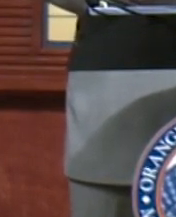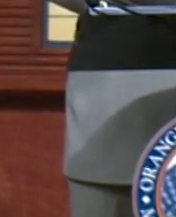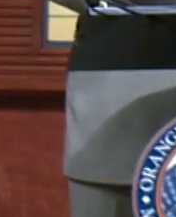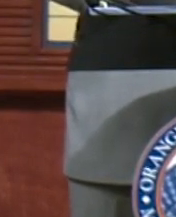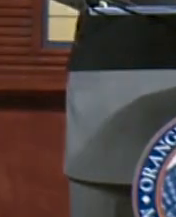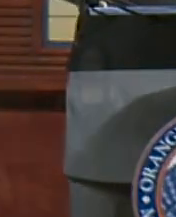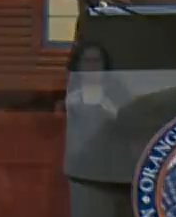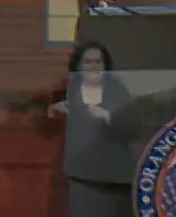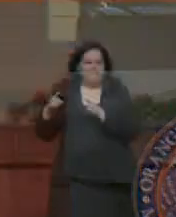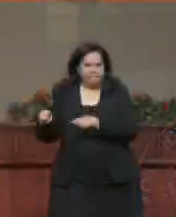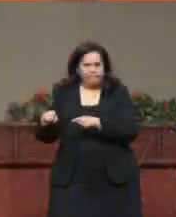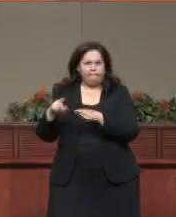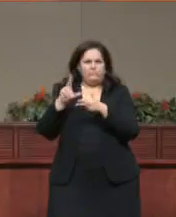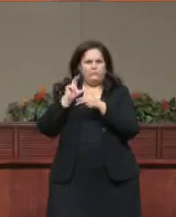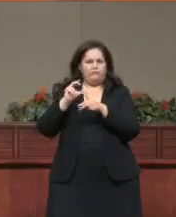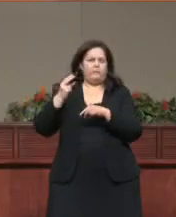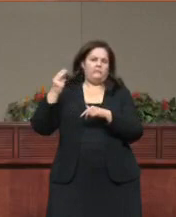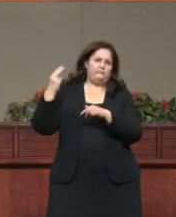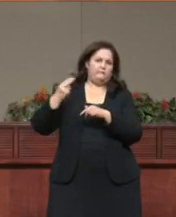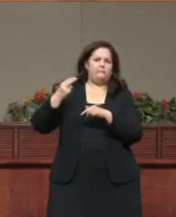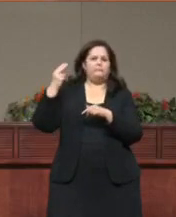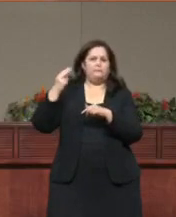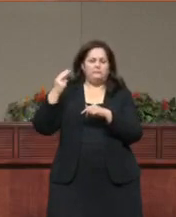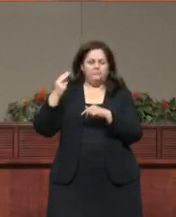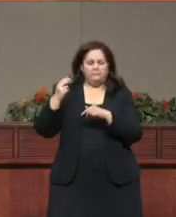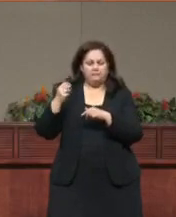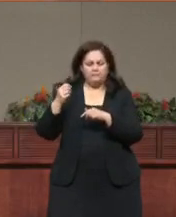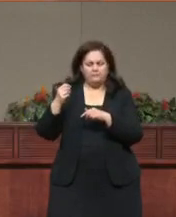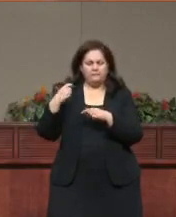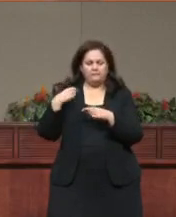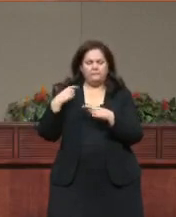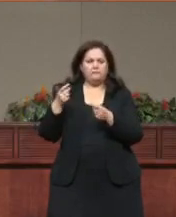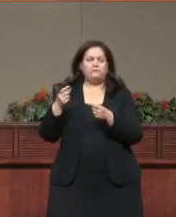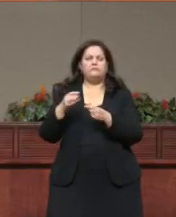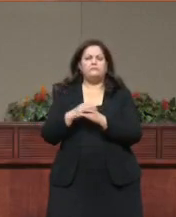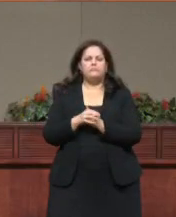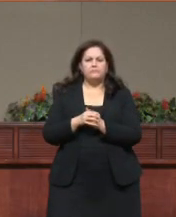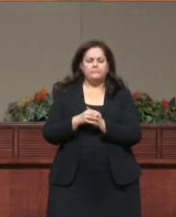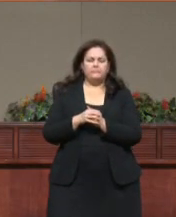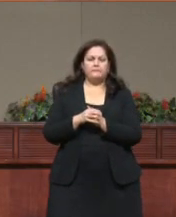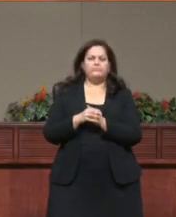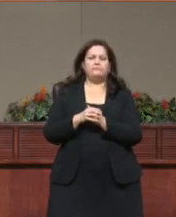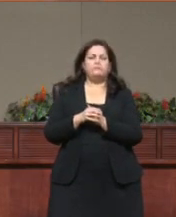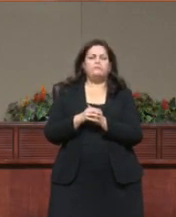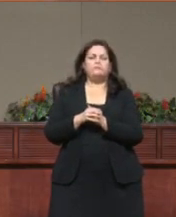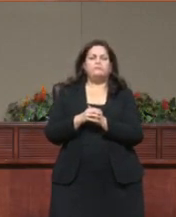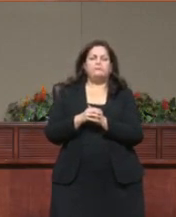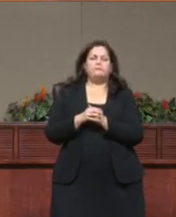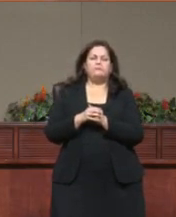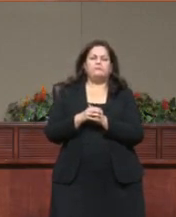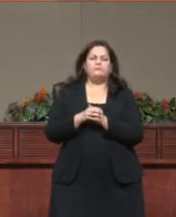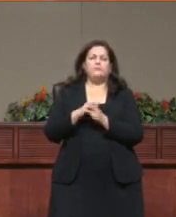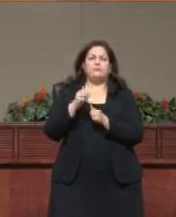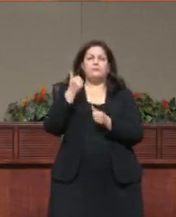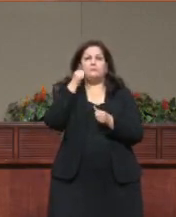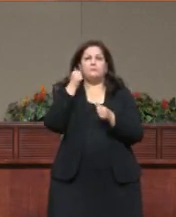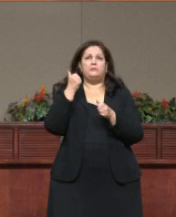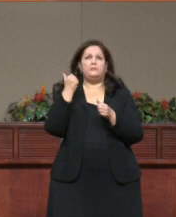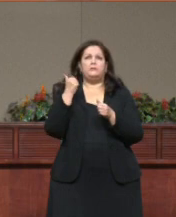incidence days that you see hurricanes developing in the tropics. And it takes me back